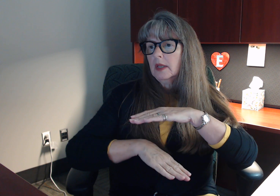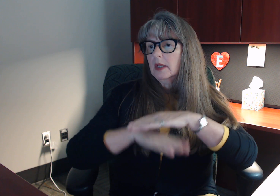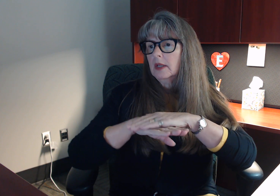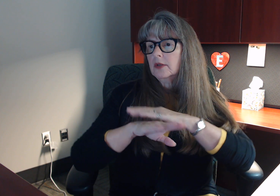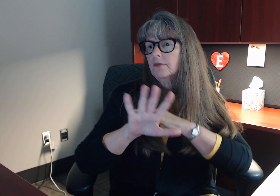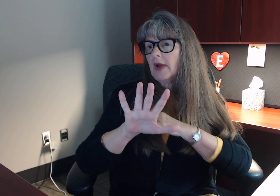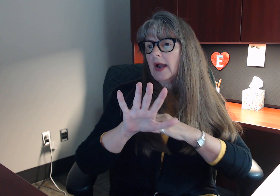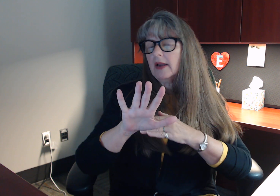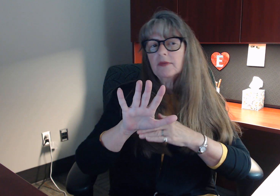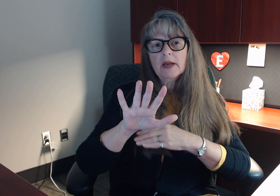to